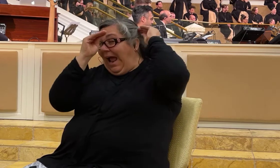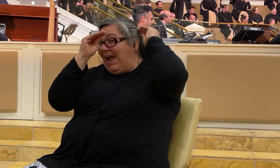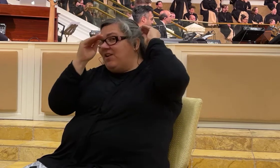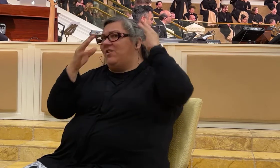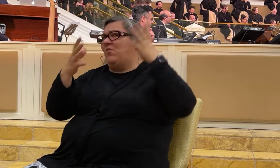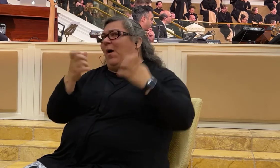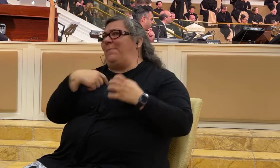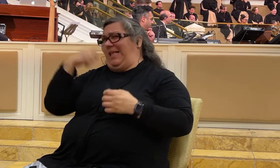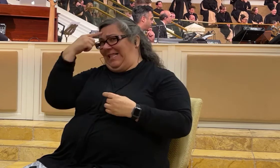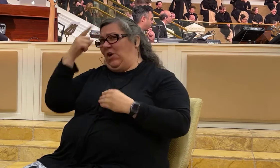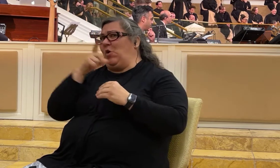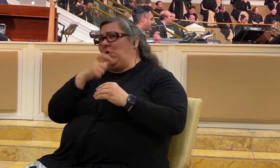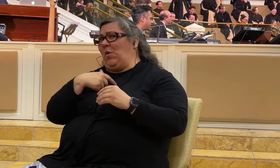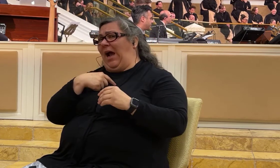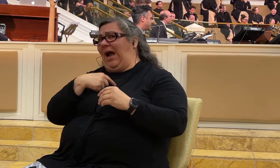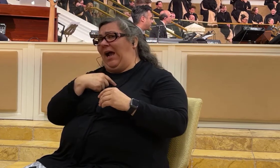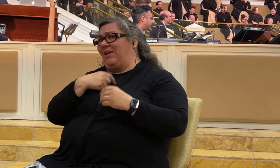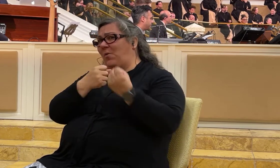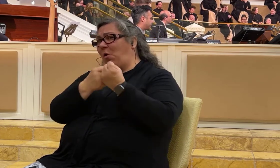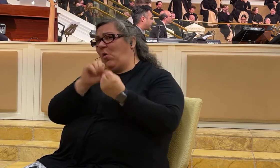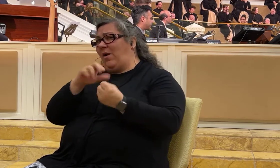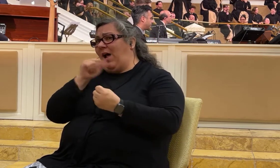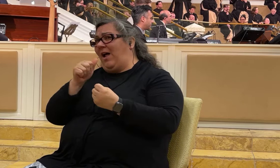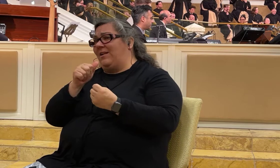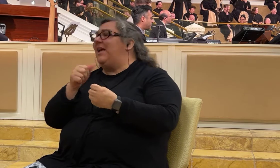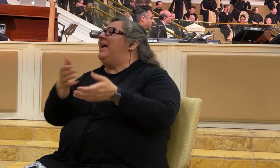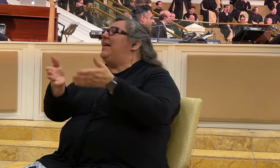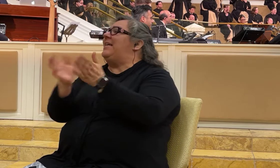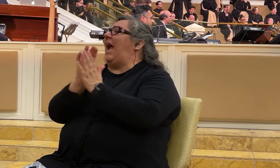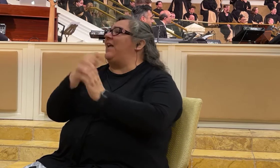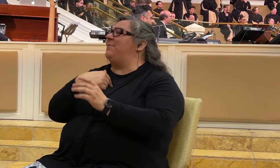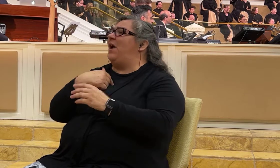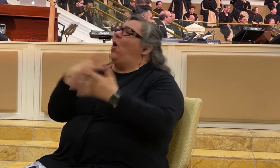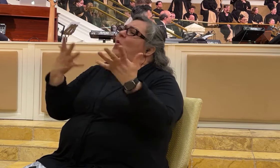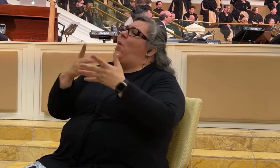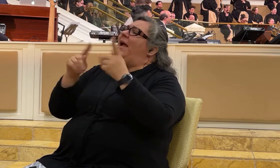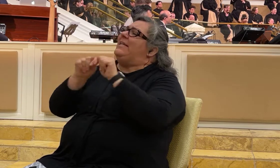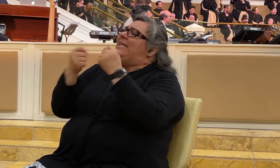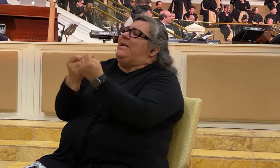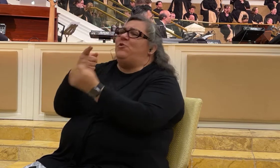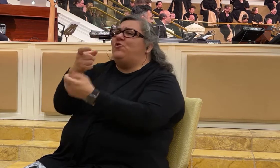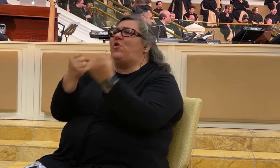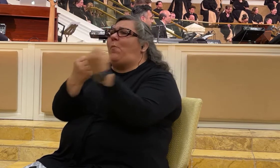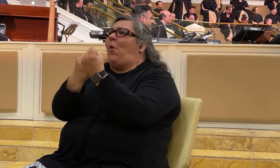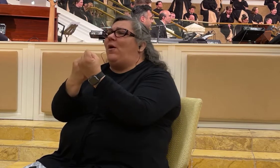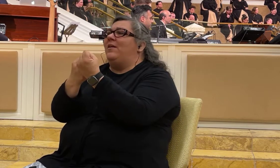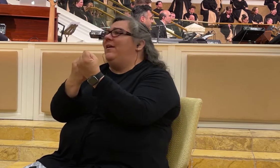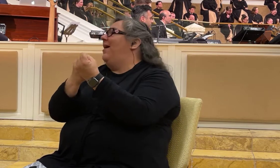Nothing about where you are, nothing about